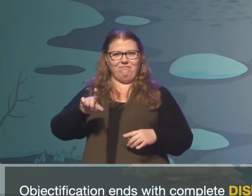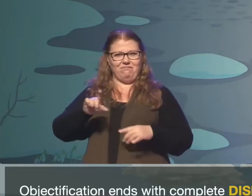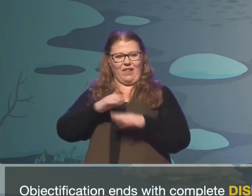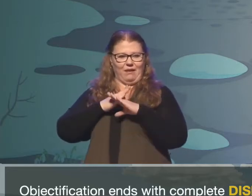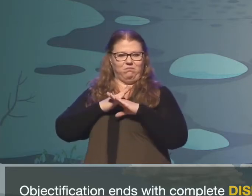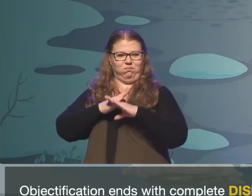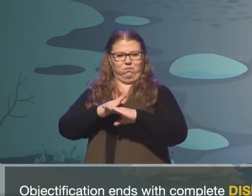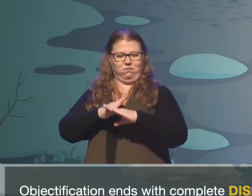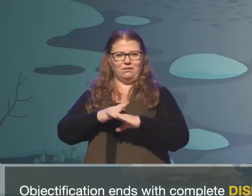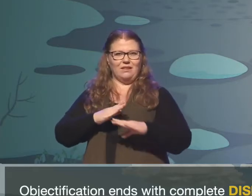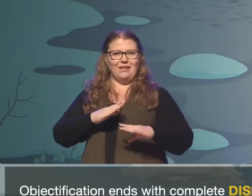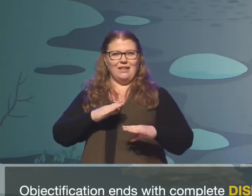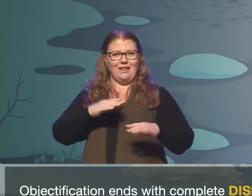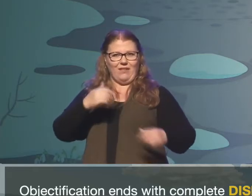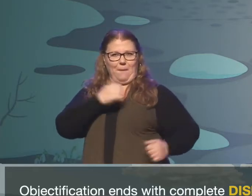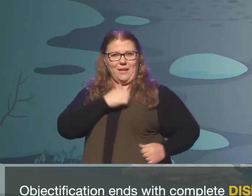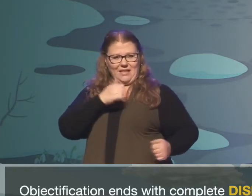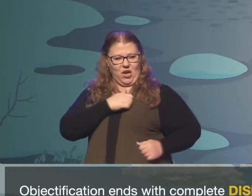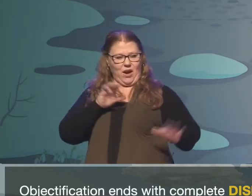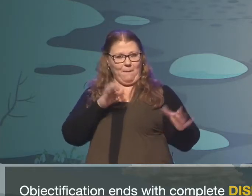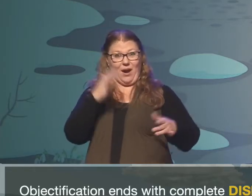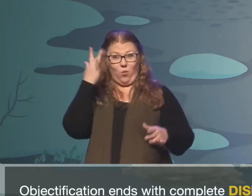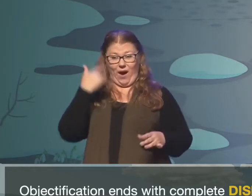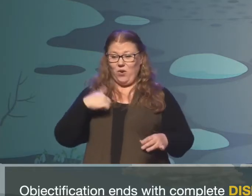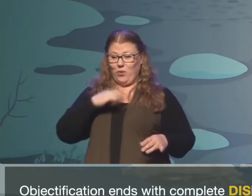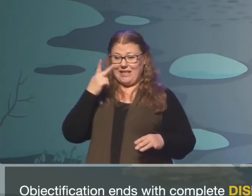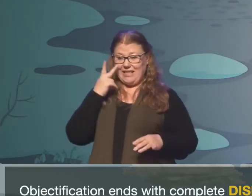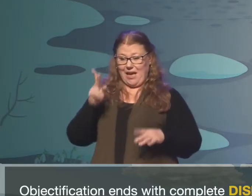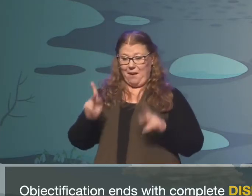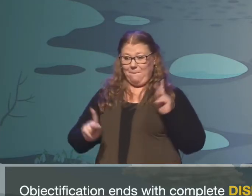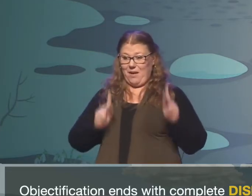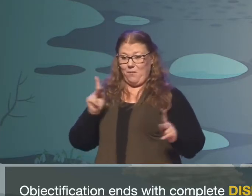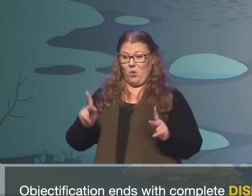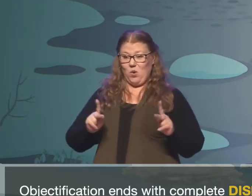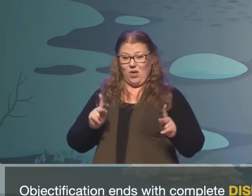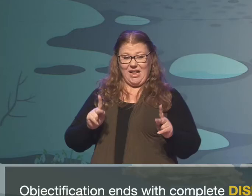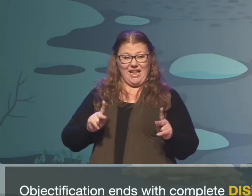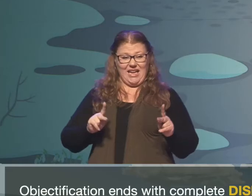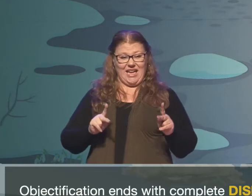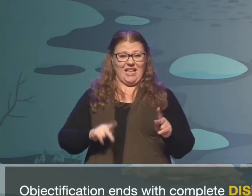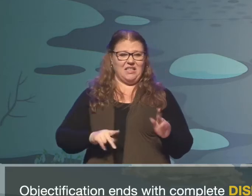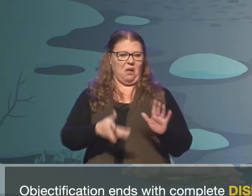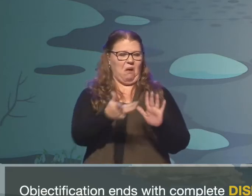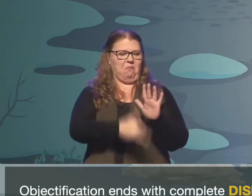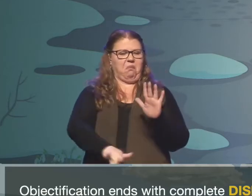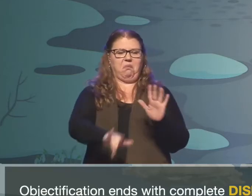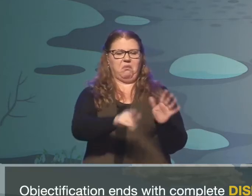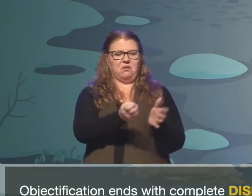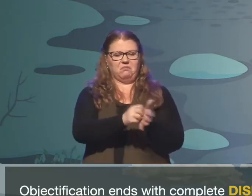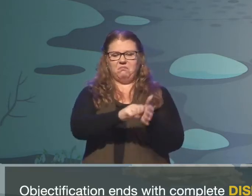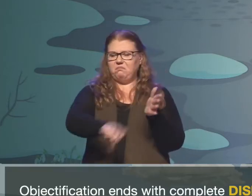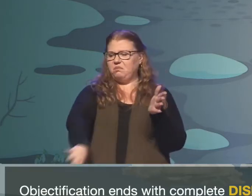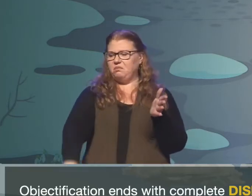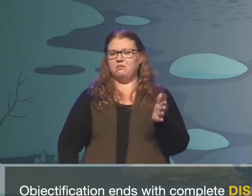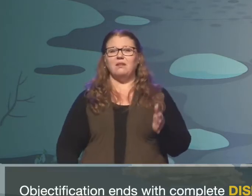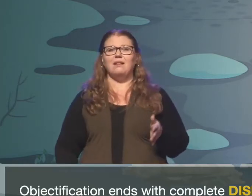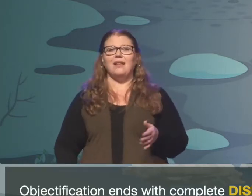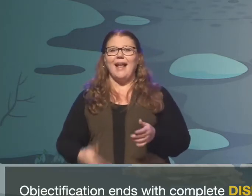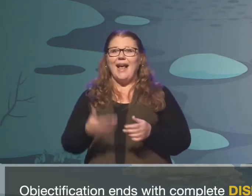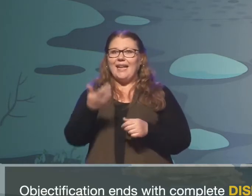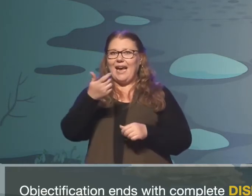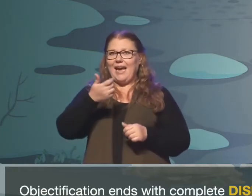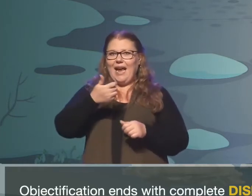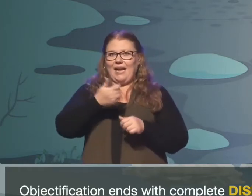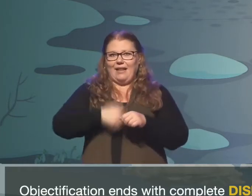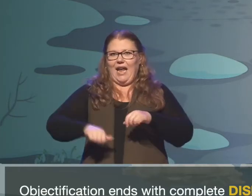today in 2022? Because we see people as dispensable and disposable. It's how we can say that any solution